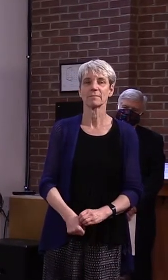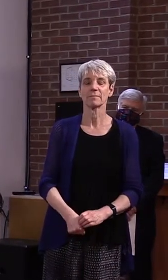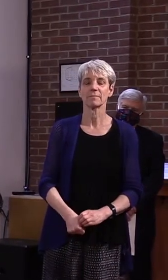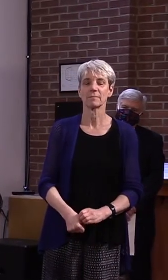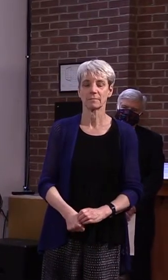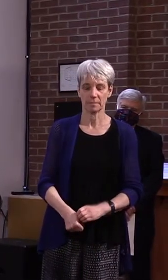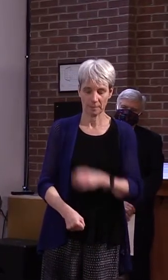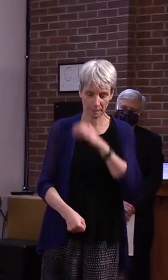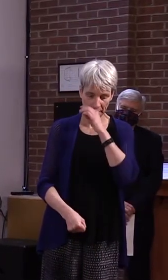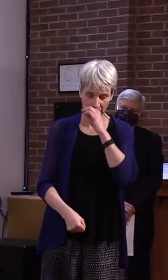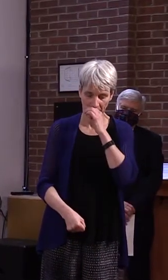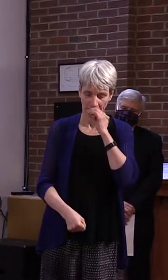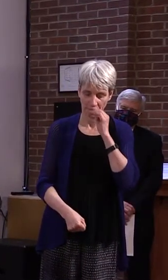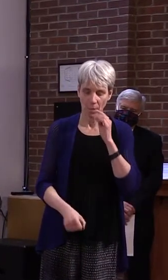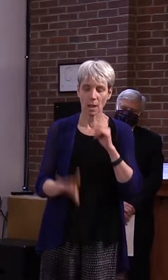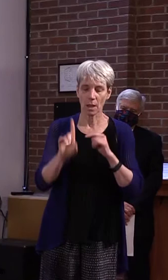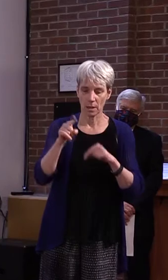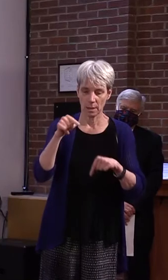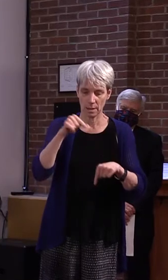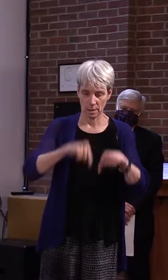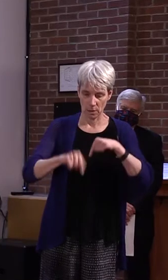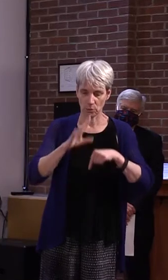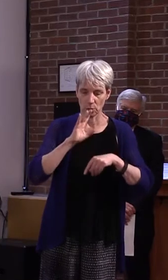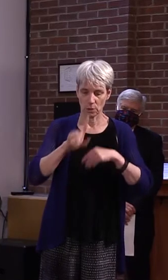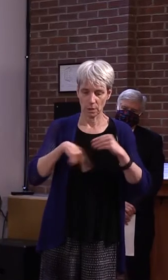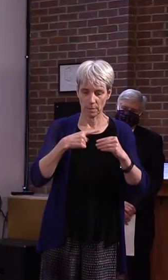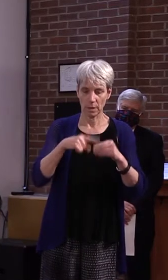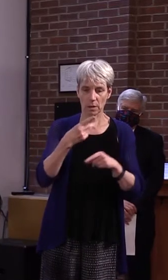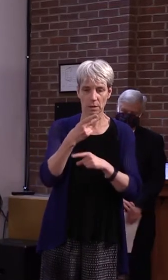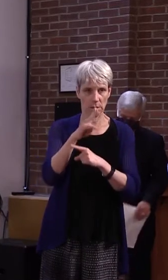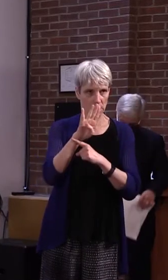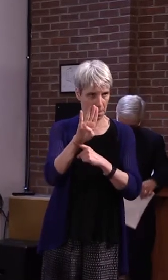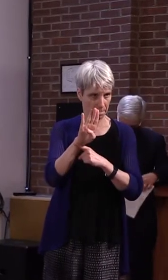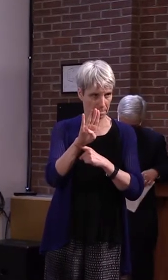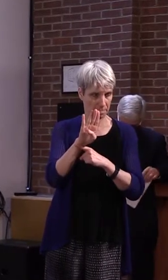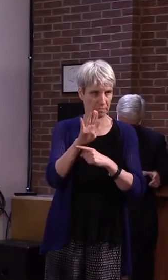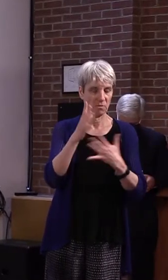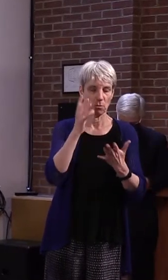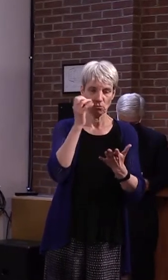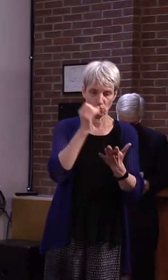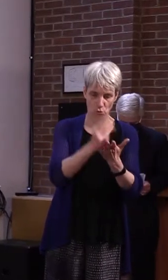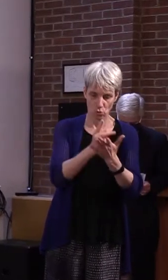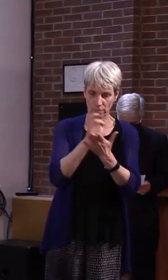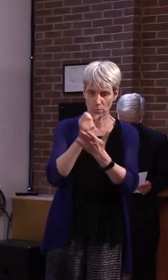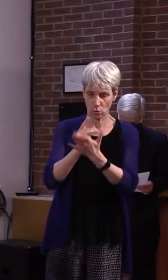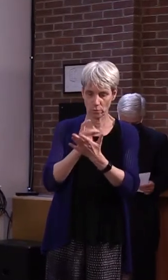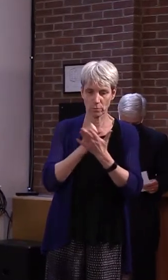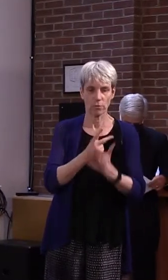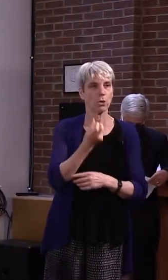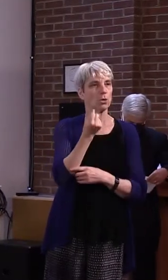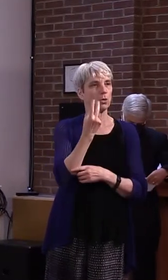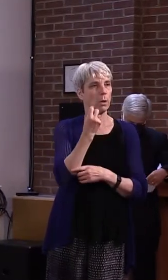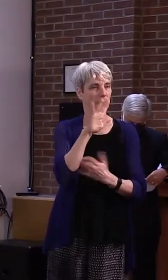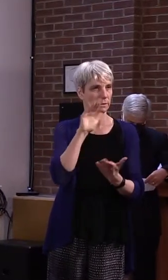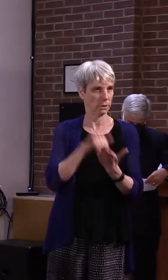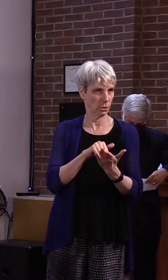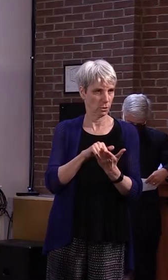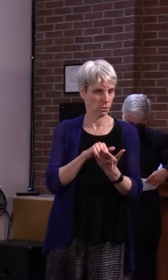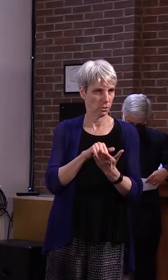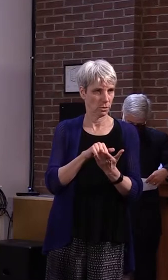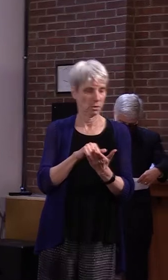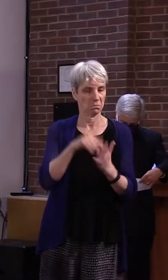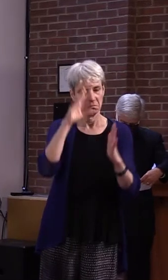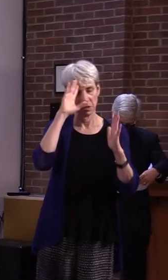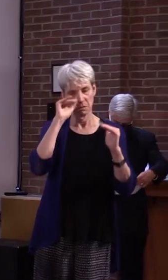to the child care hub. The 12 that have been approved that are expected to serve